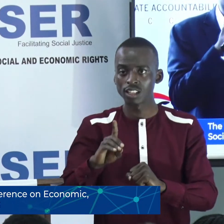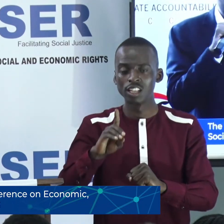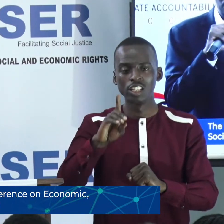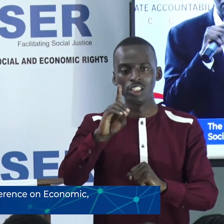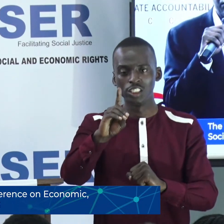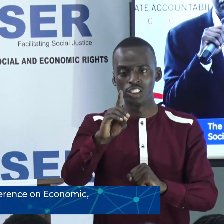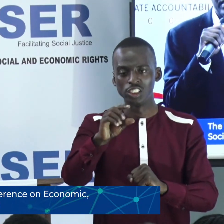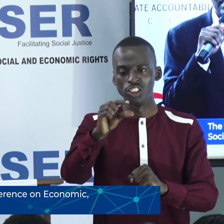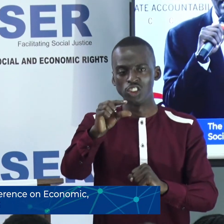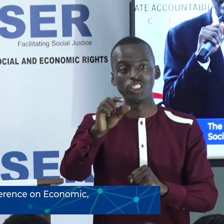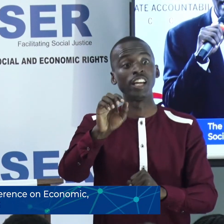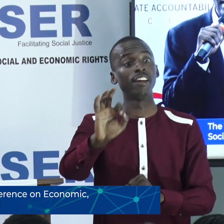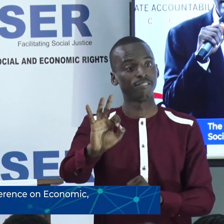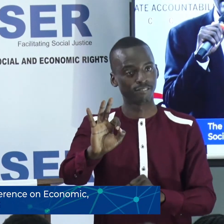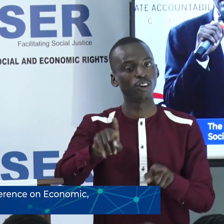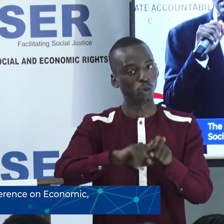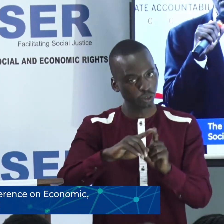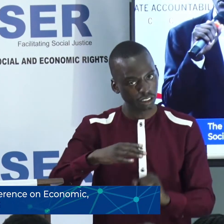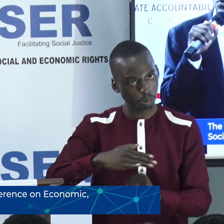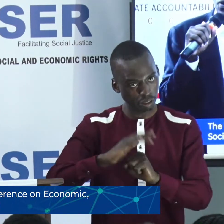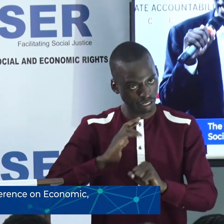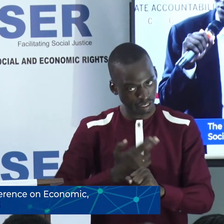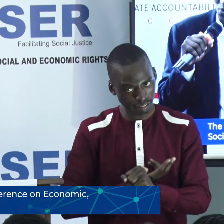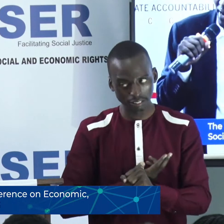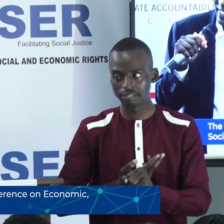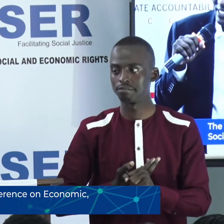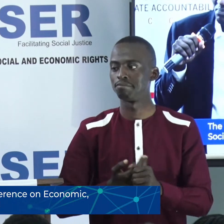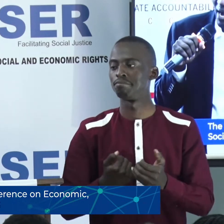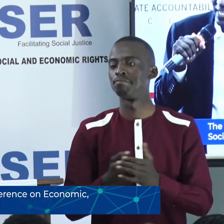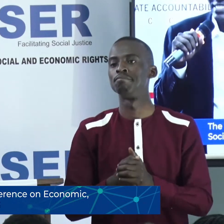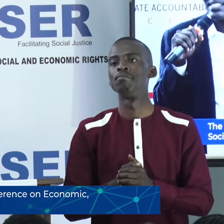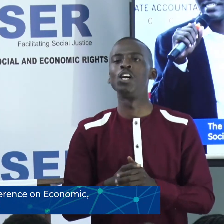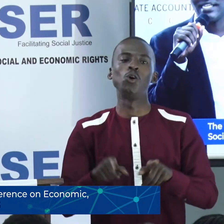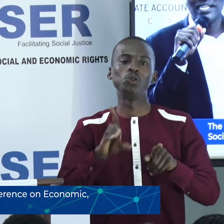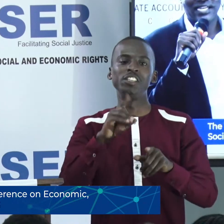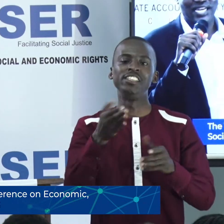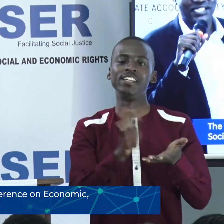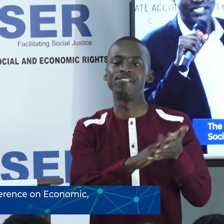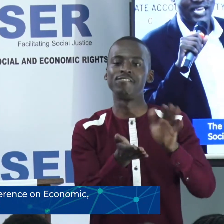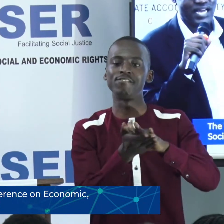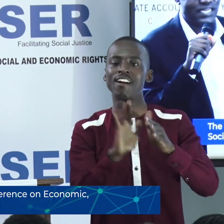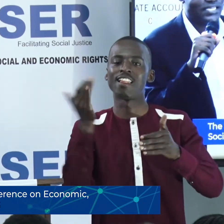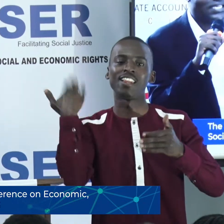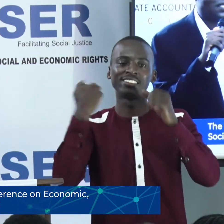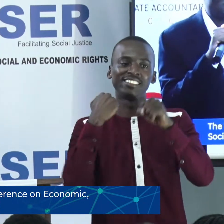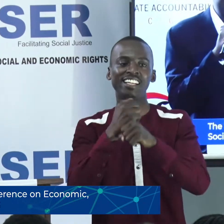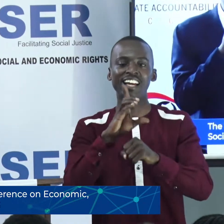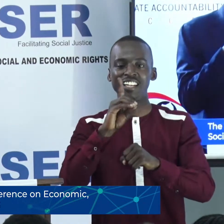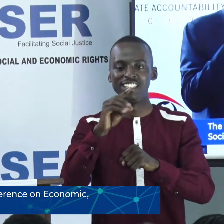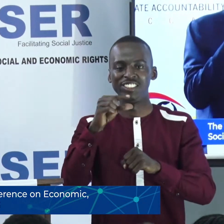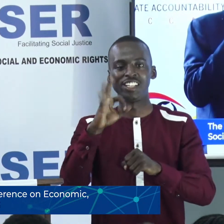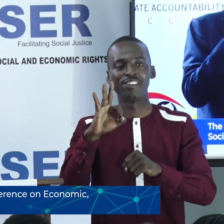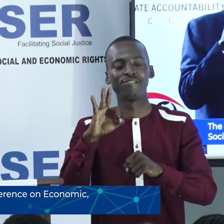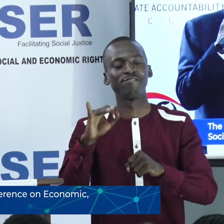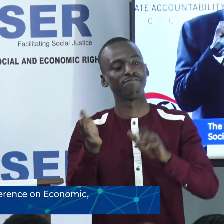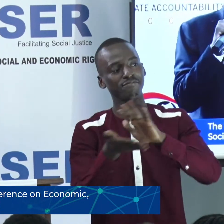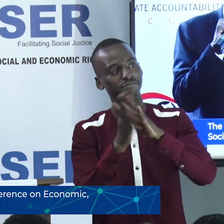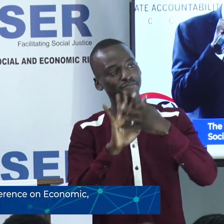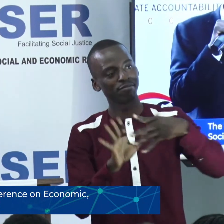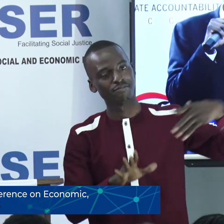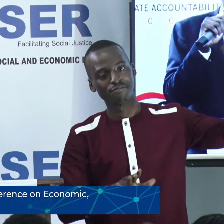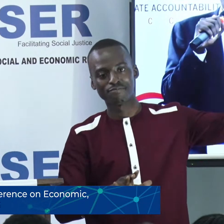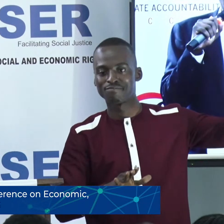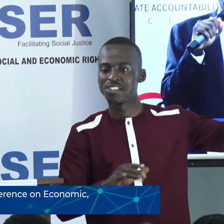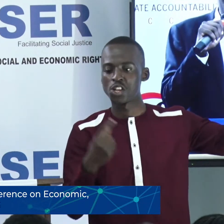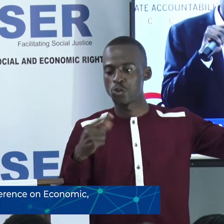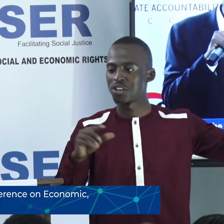Facility, DGF. Again, DGF also had to pack its bags last year, and it exited the country,